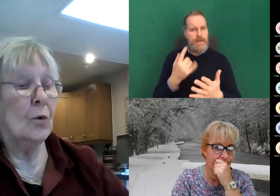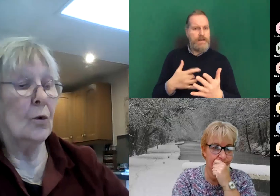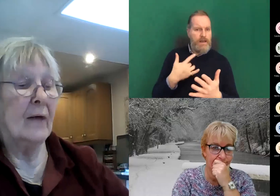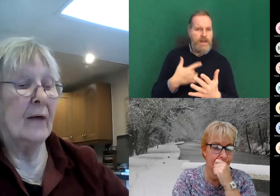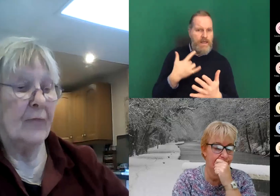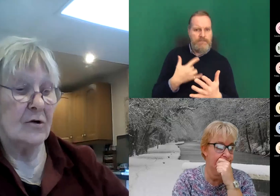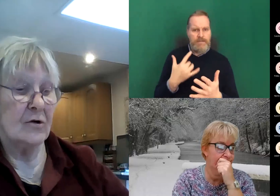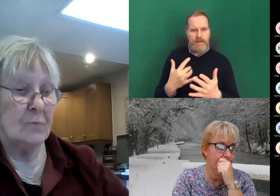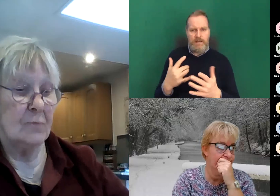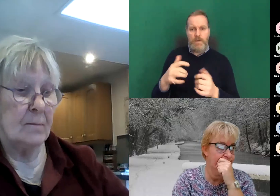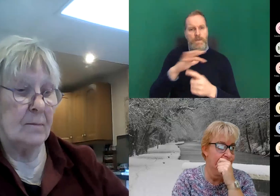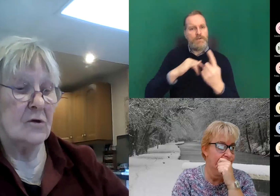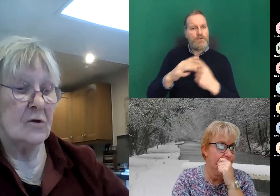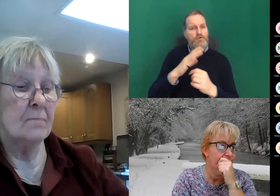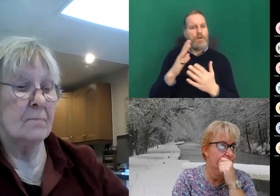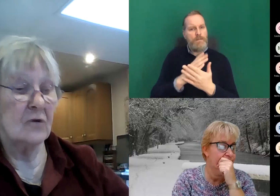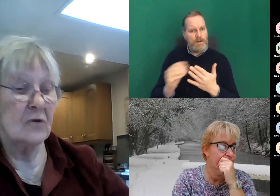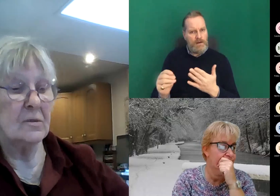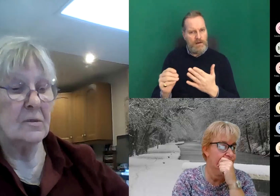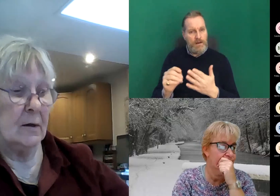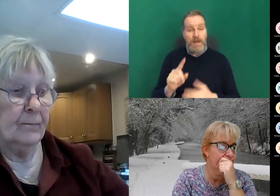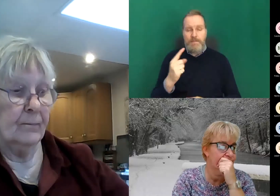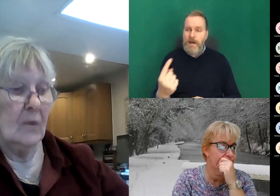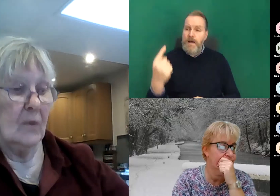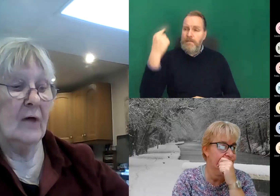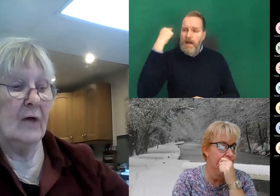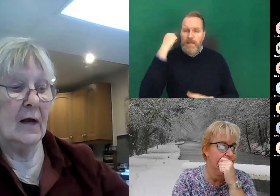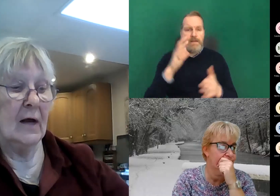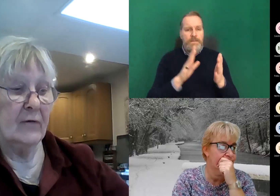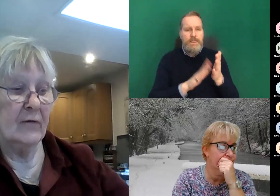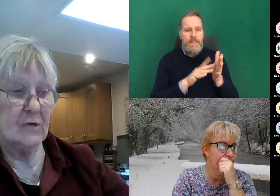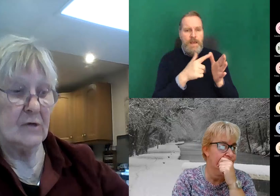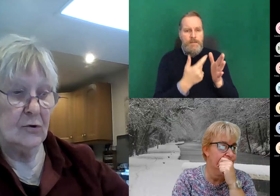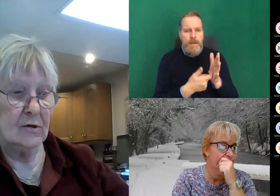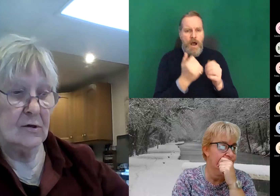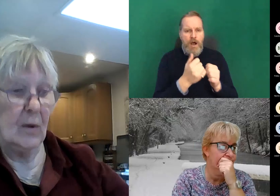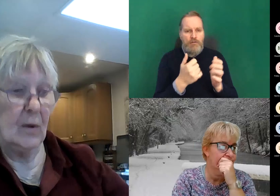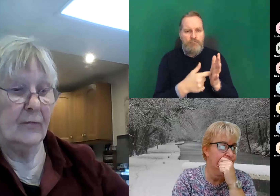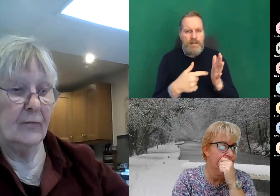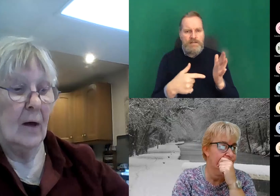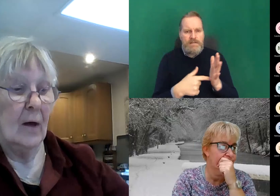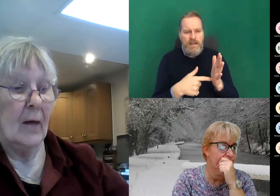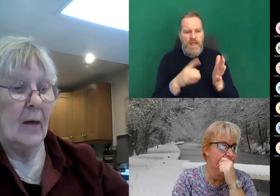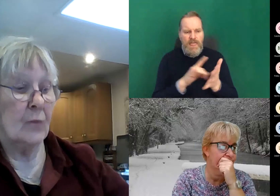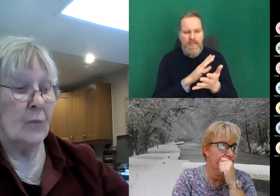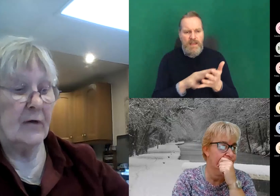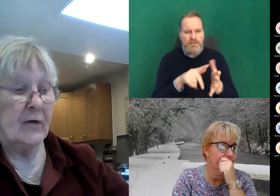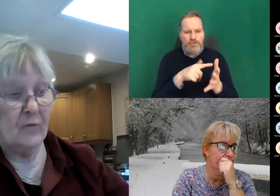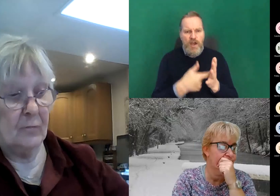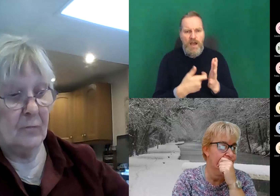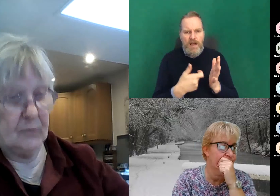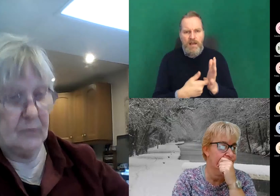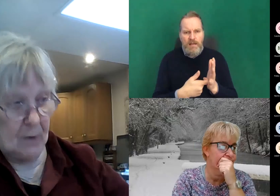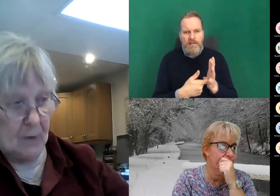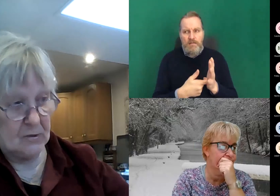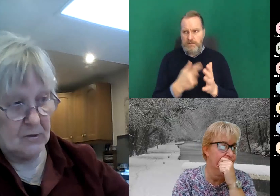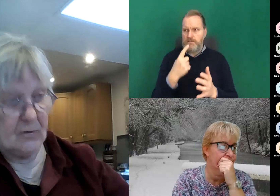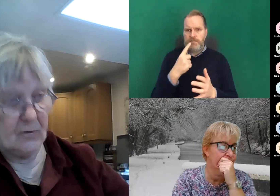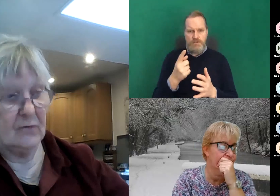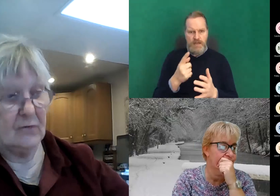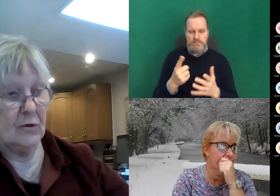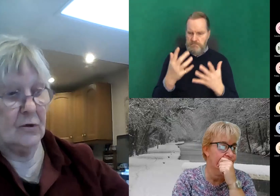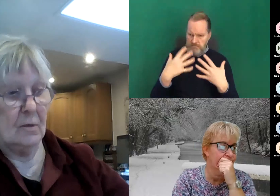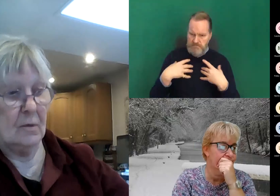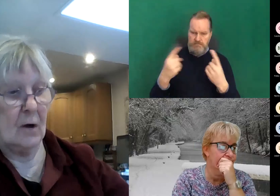With the new wave of Thatcher's monetarist Britain favouring individual solutions and welfare